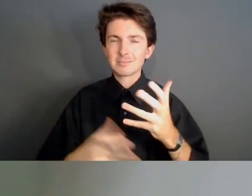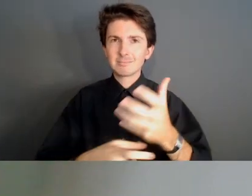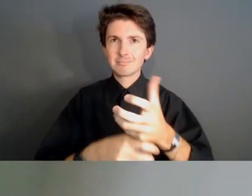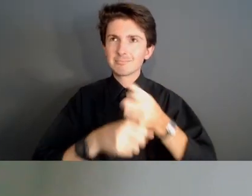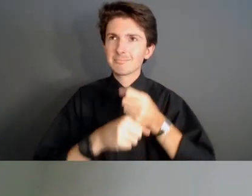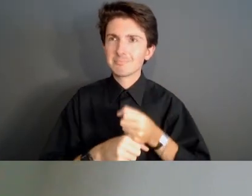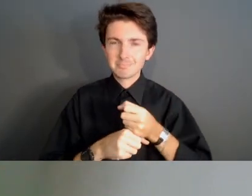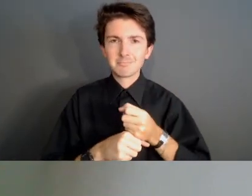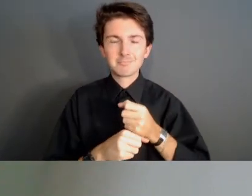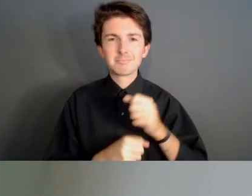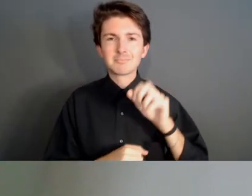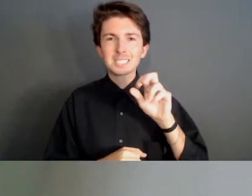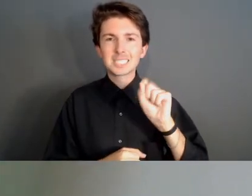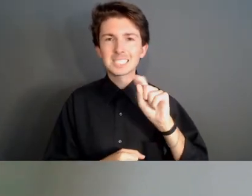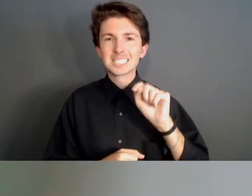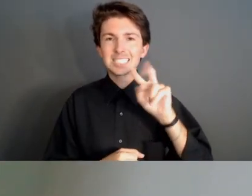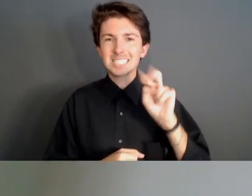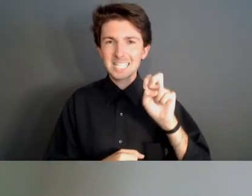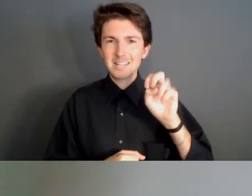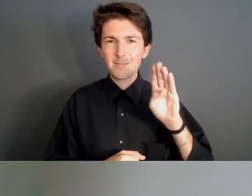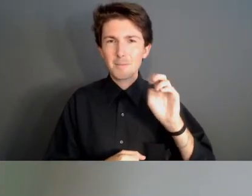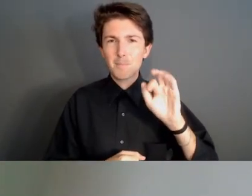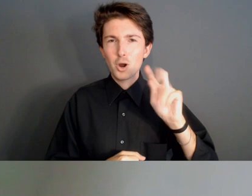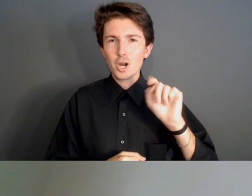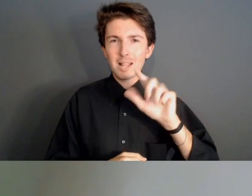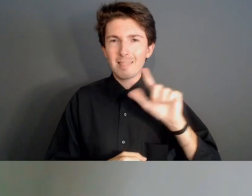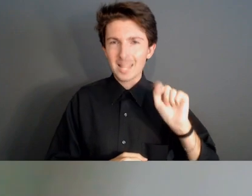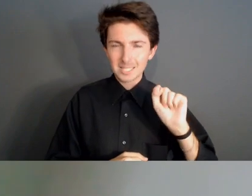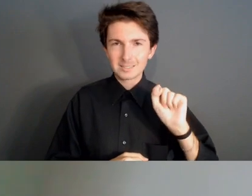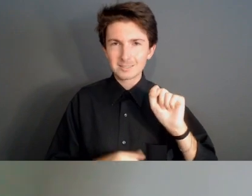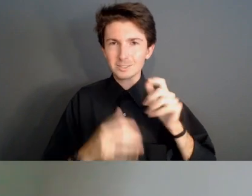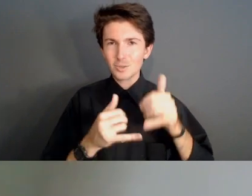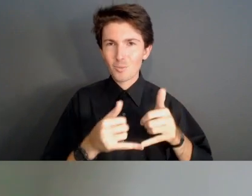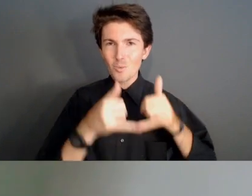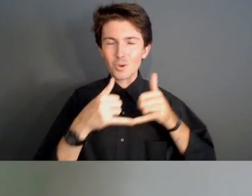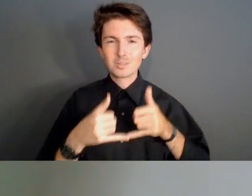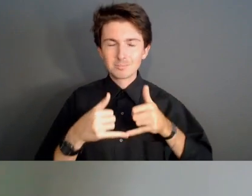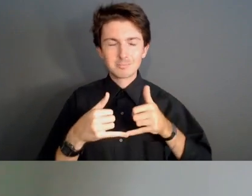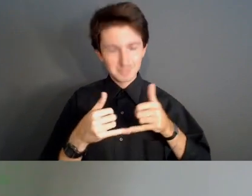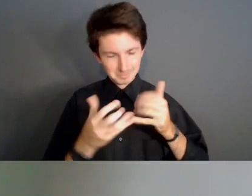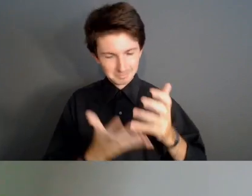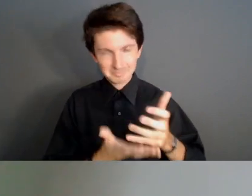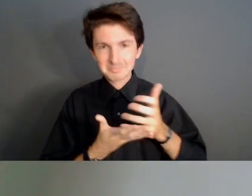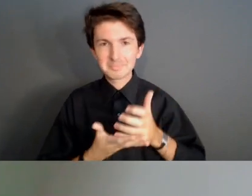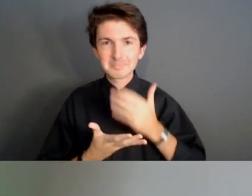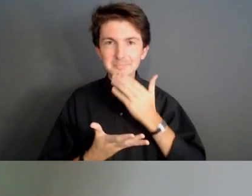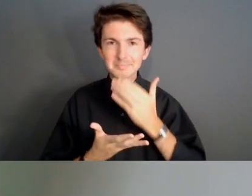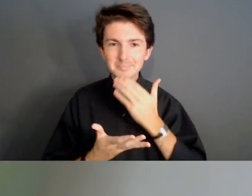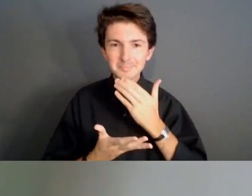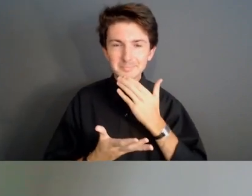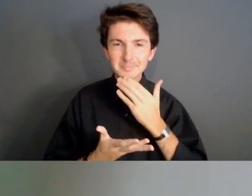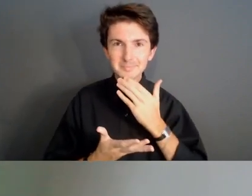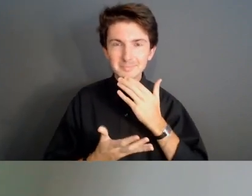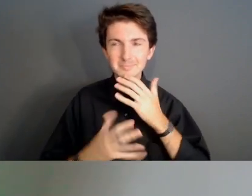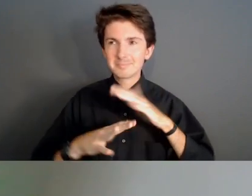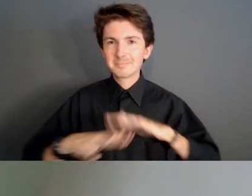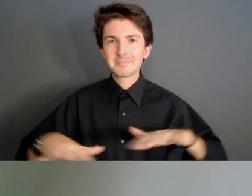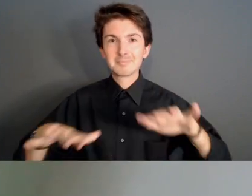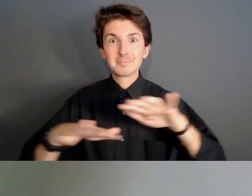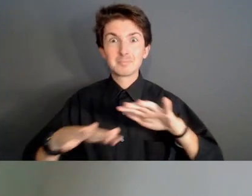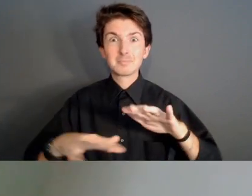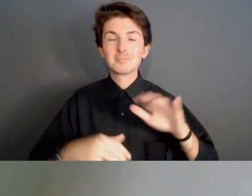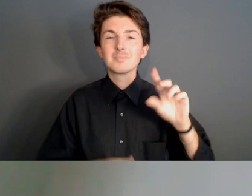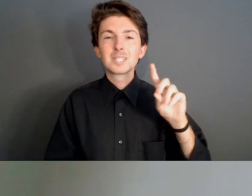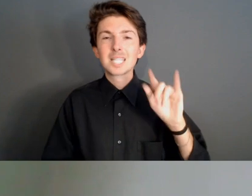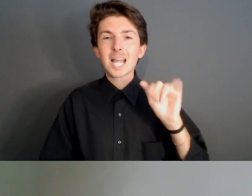Steve Bartlett Award for Respectability and the entire disability community at large. I want to personally thank a